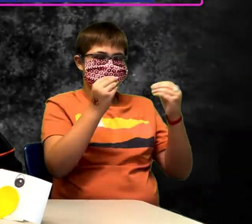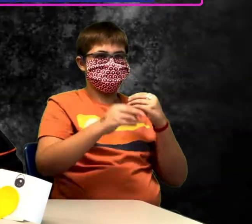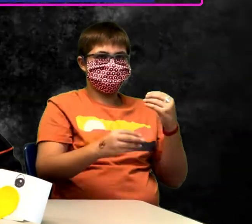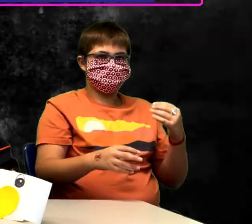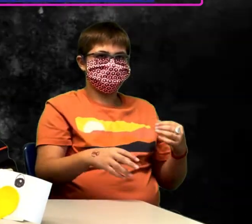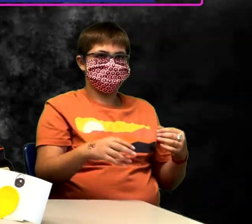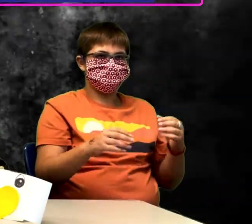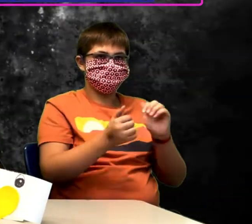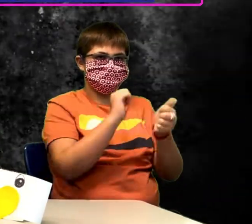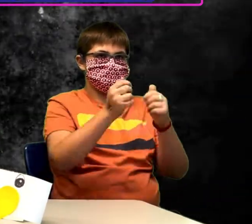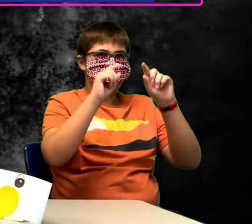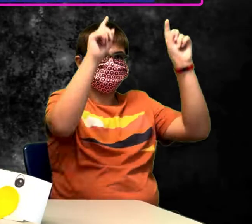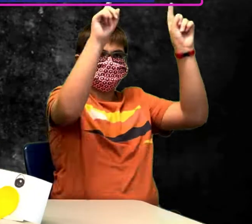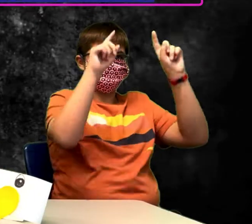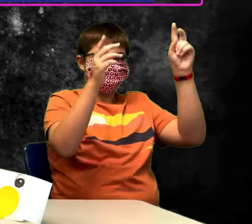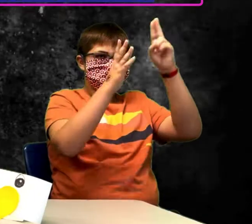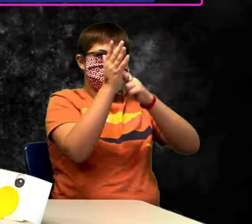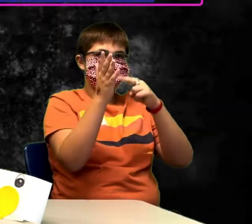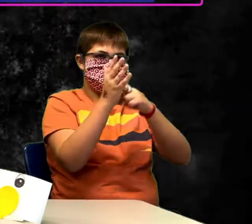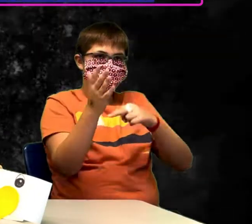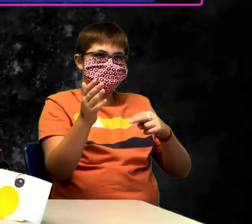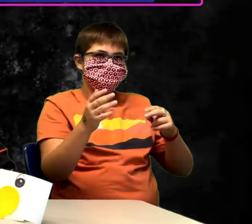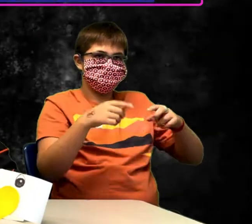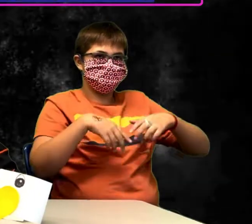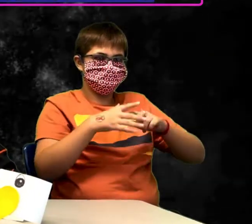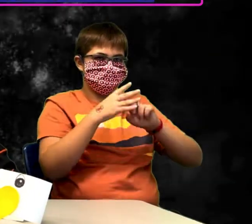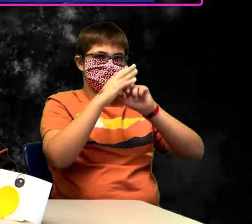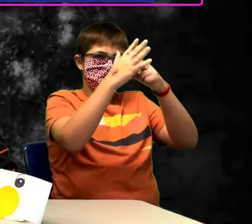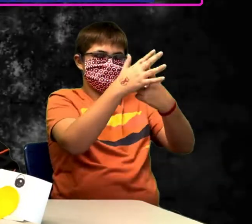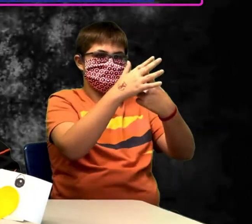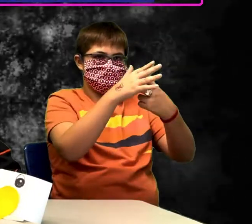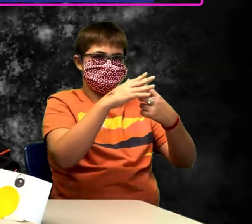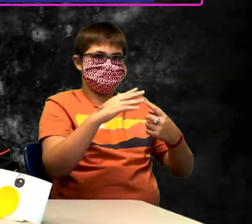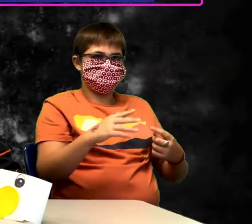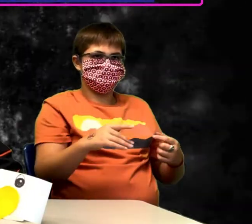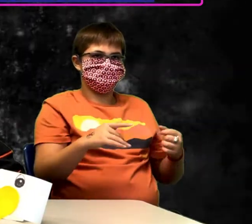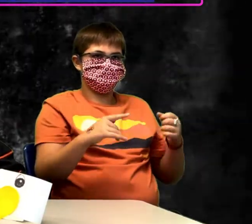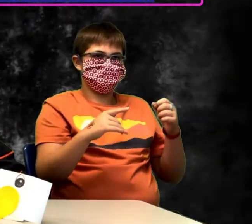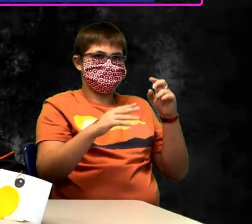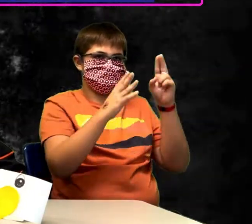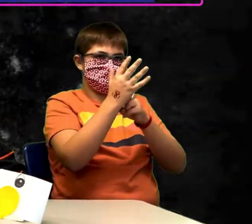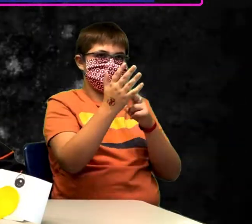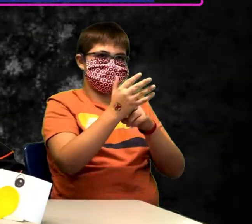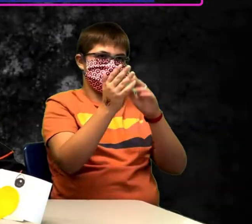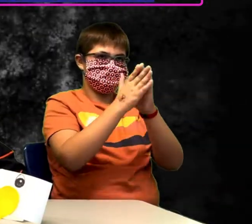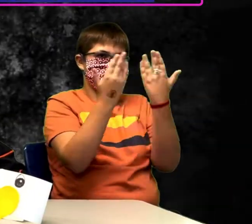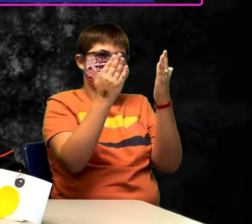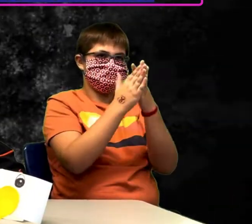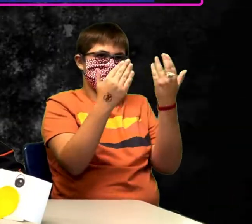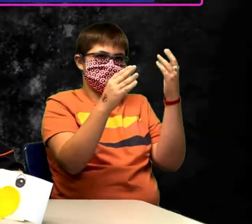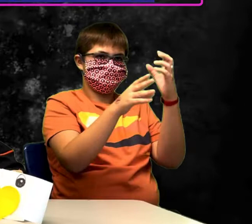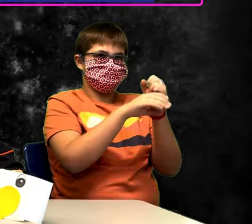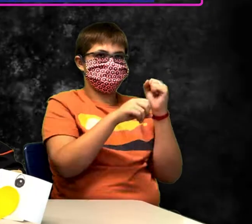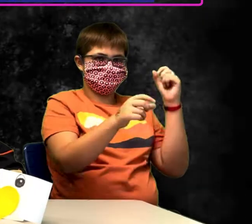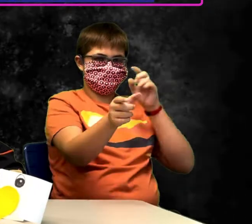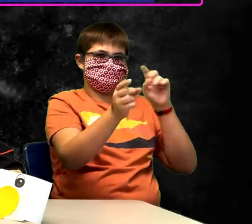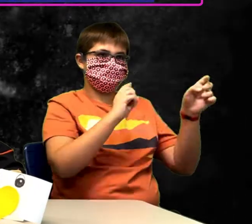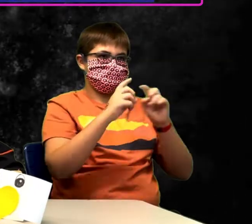November 12th. Face-to-face reading challenge has already started. Read a STEM book for prizes.